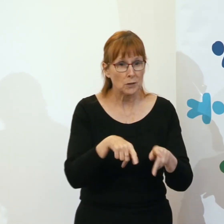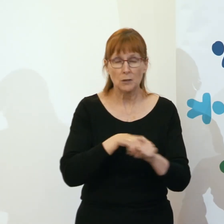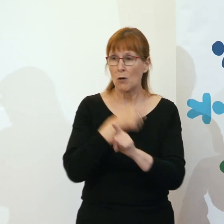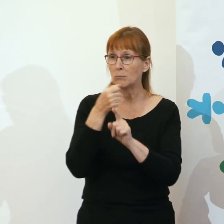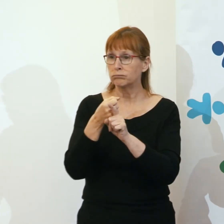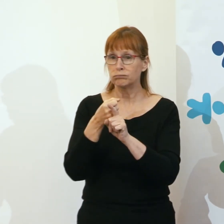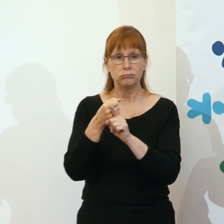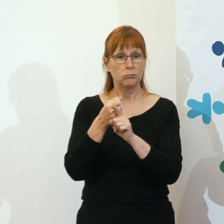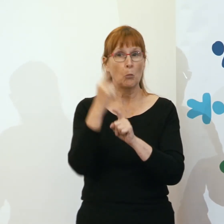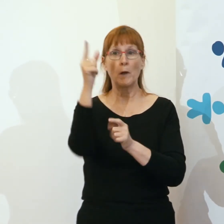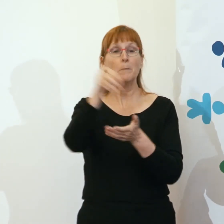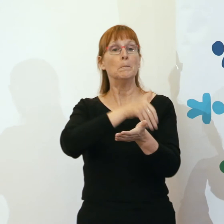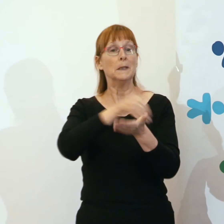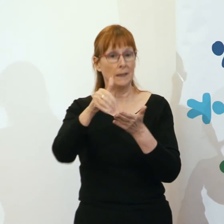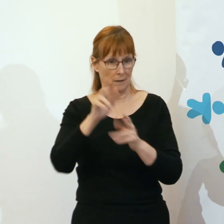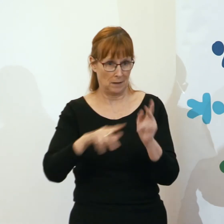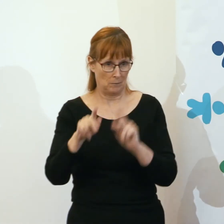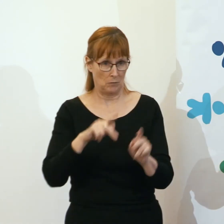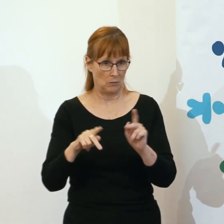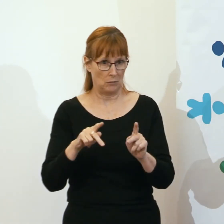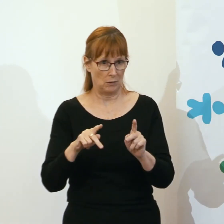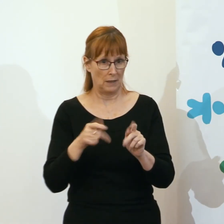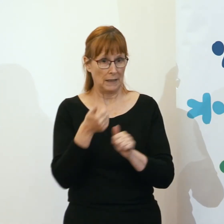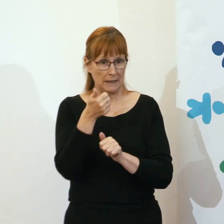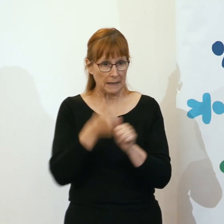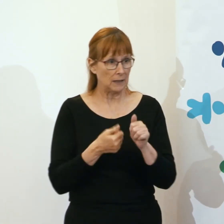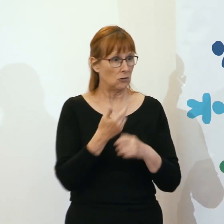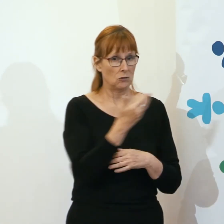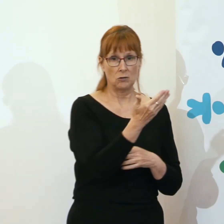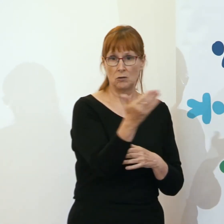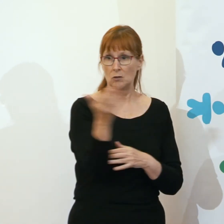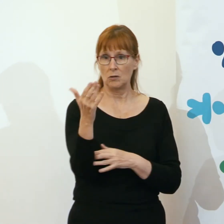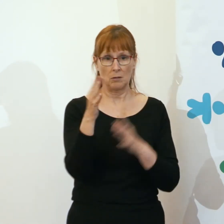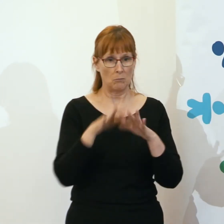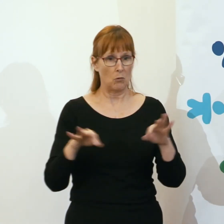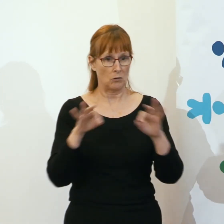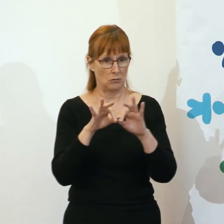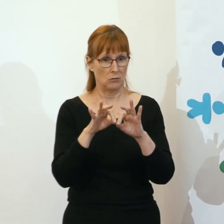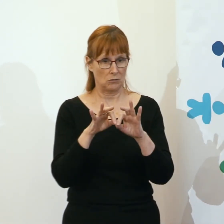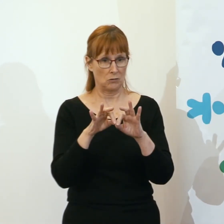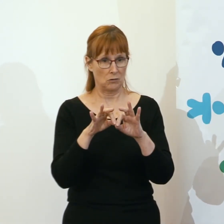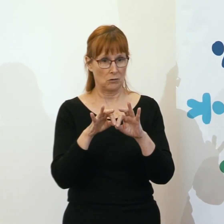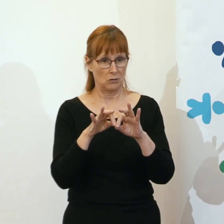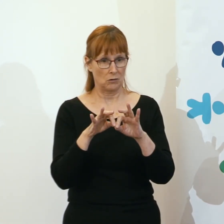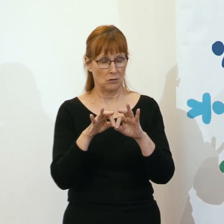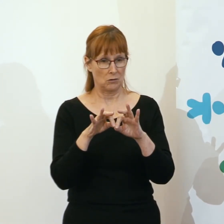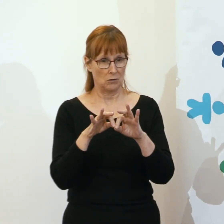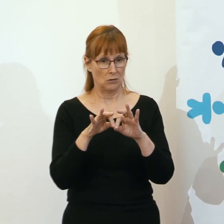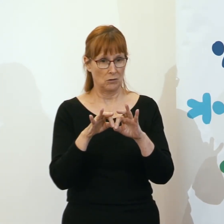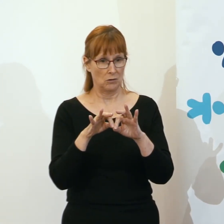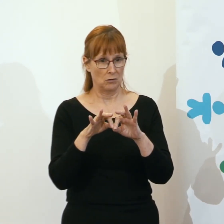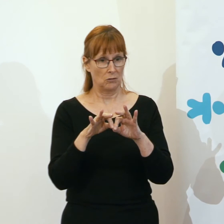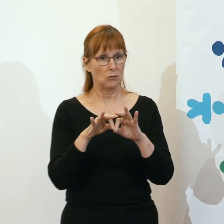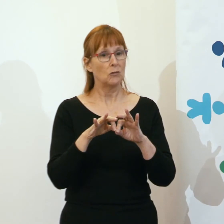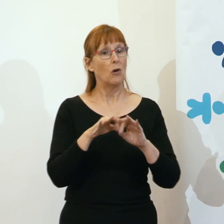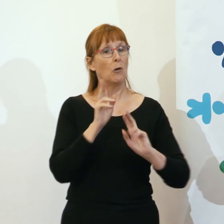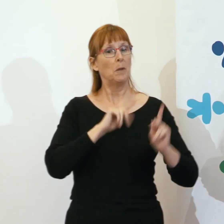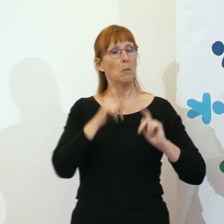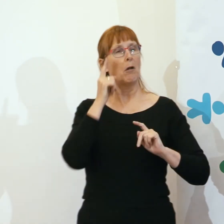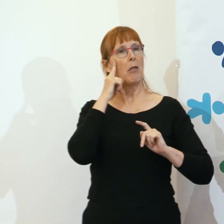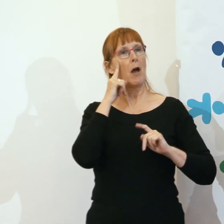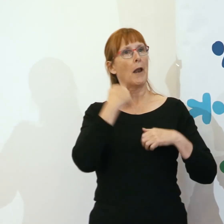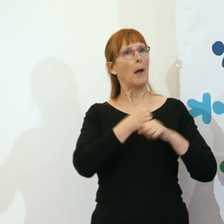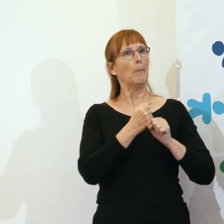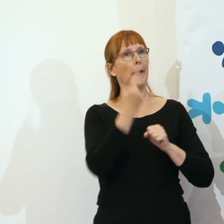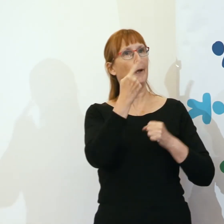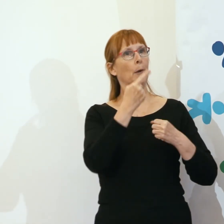essential part in our movement. No matter what you do to contribute, no matter how large or how small the